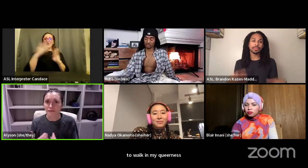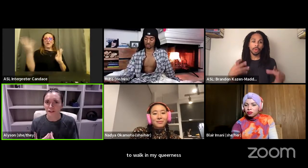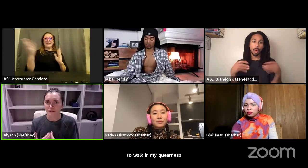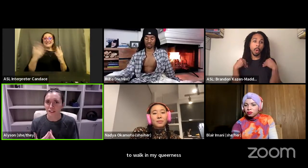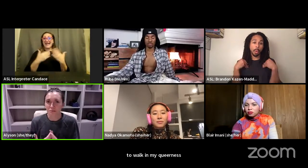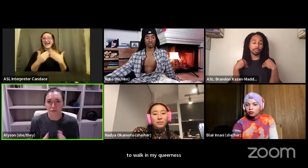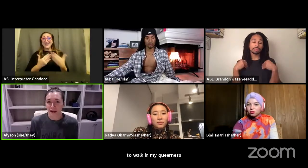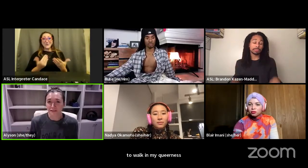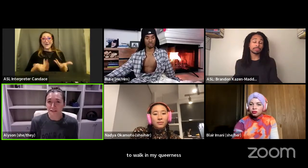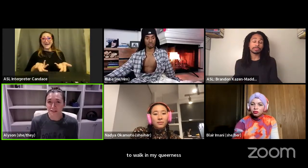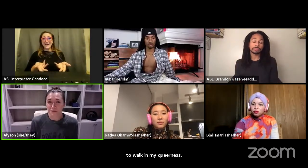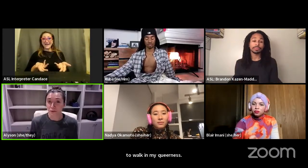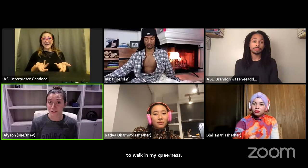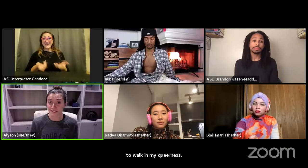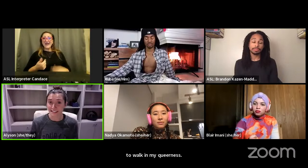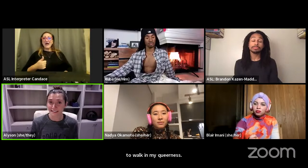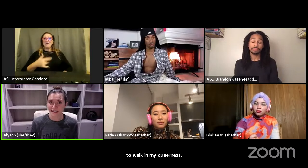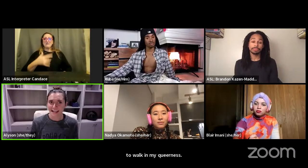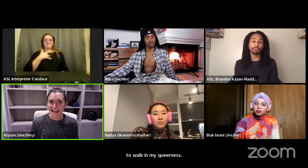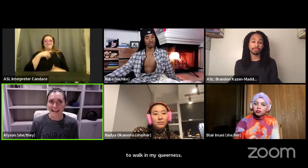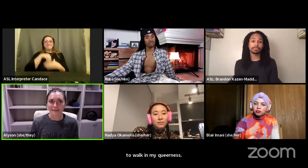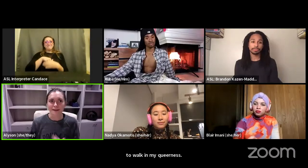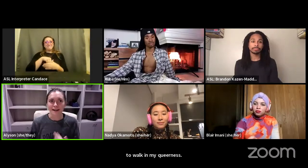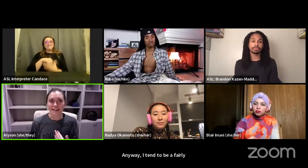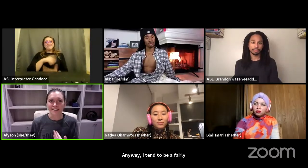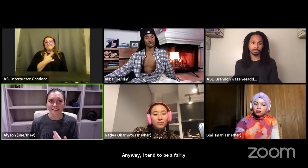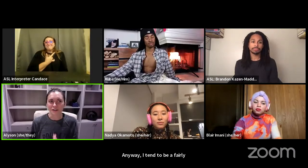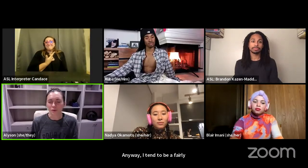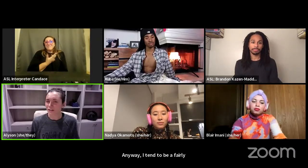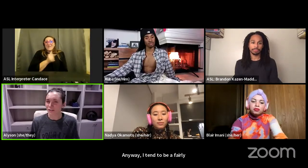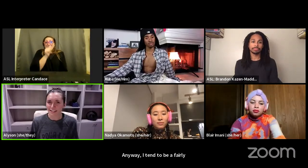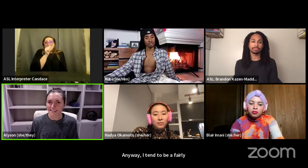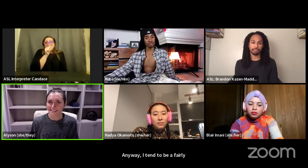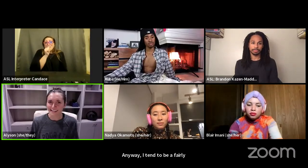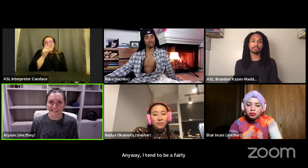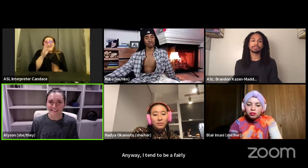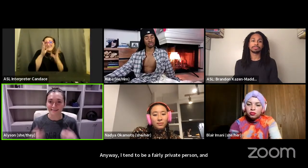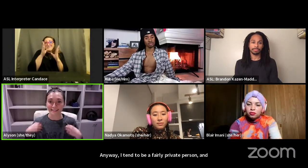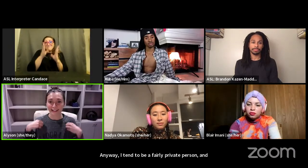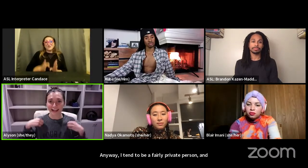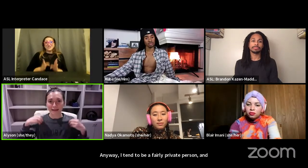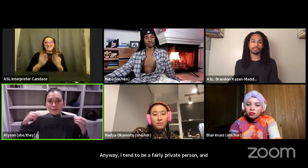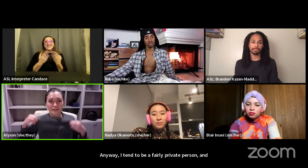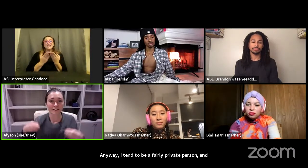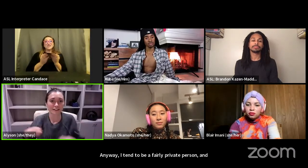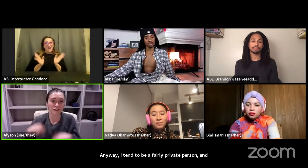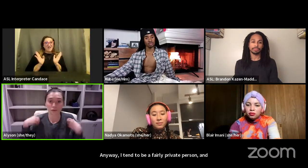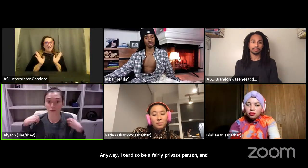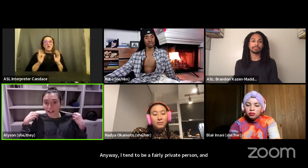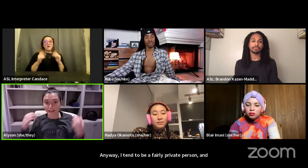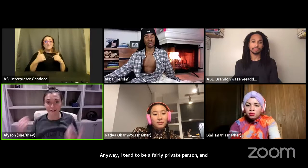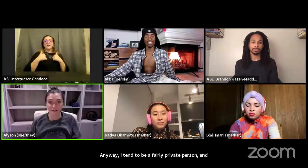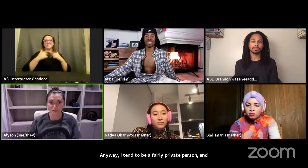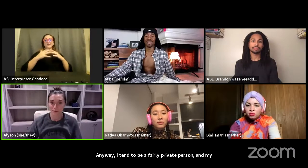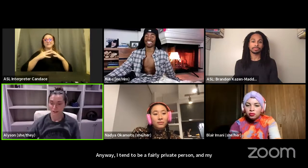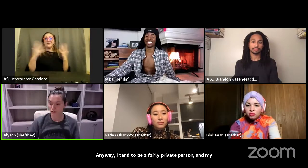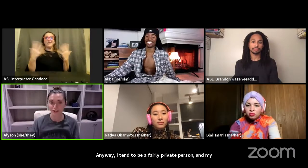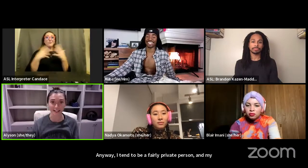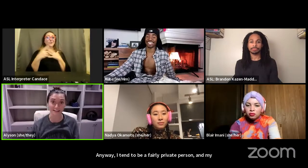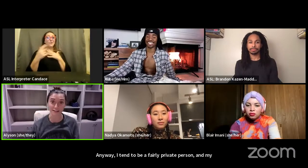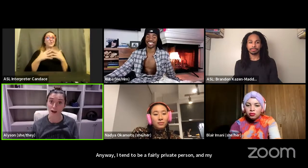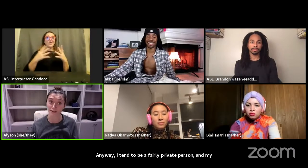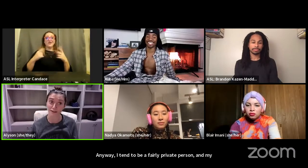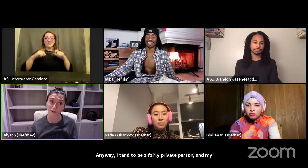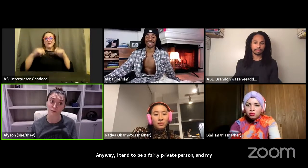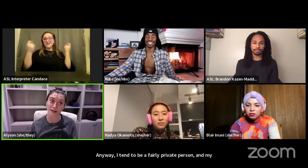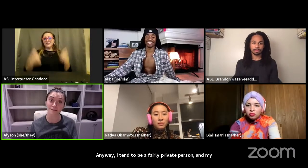be a fairly private person, and my queerness doesn't, like, I'm wearing a gray sweatshirt.